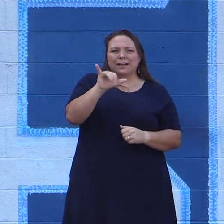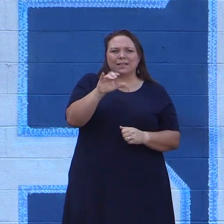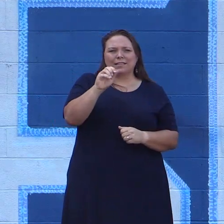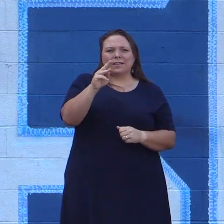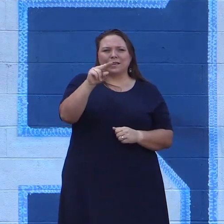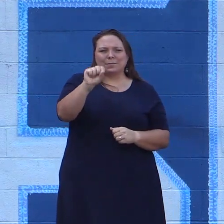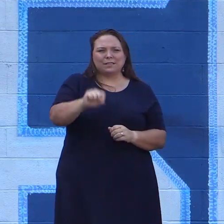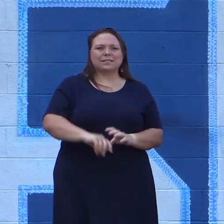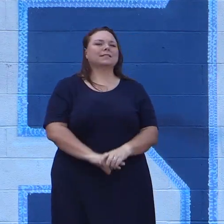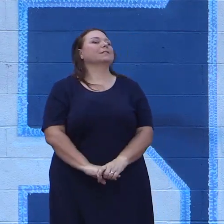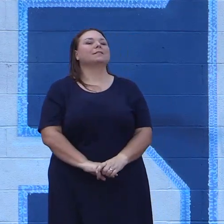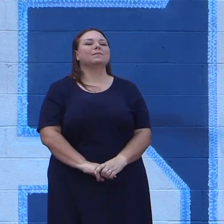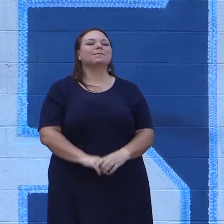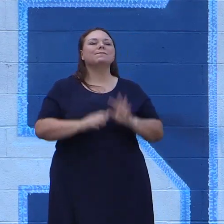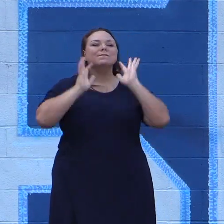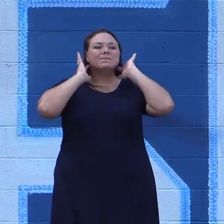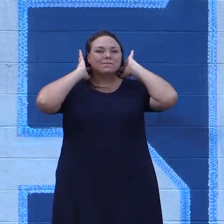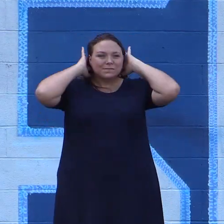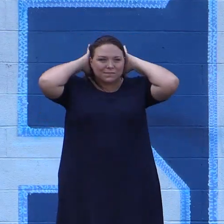4.